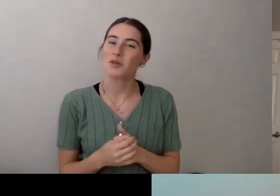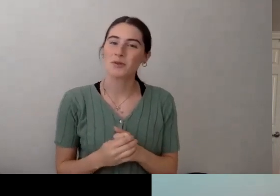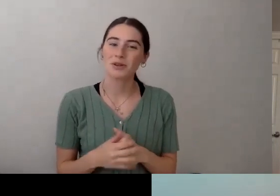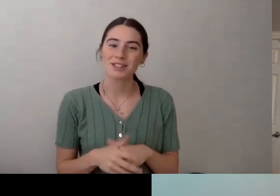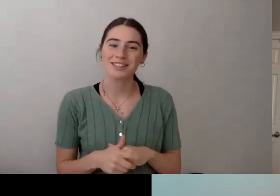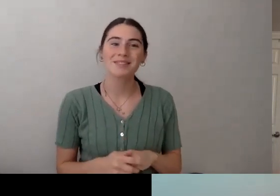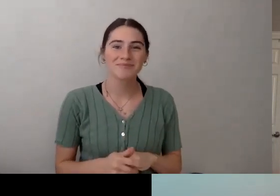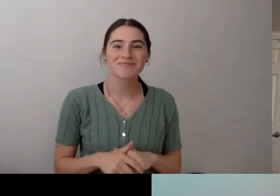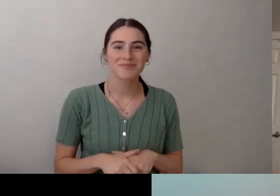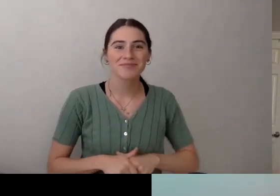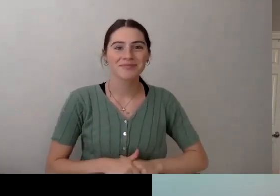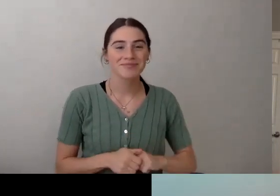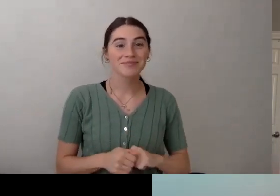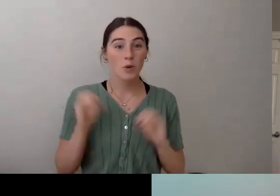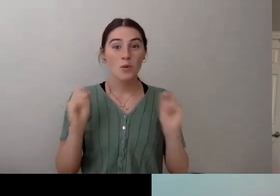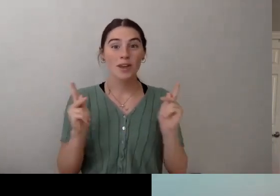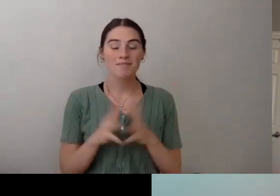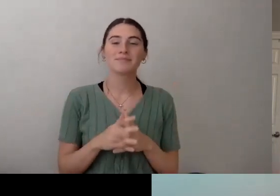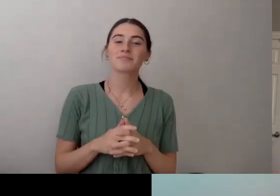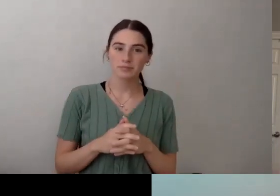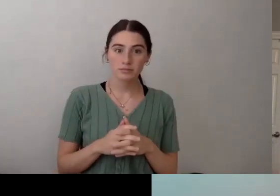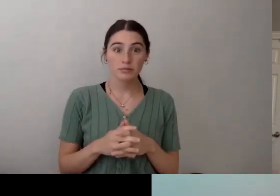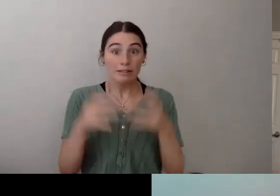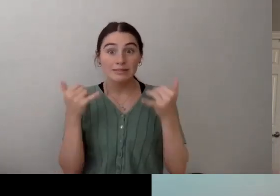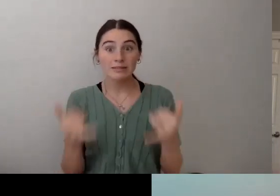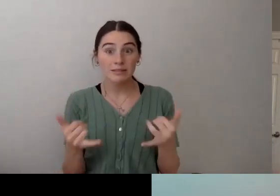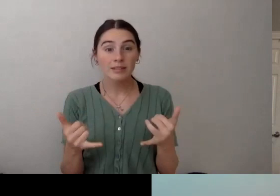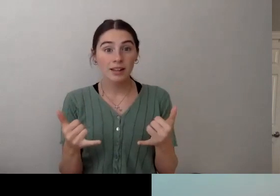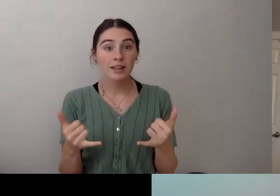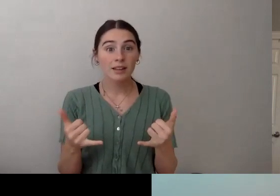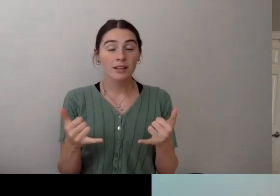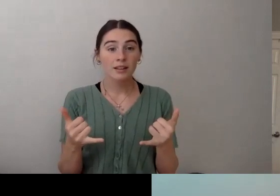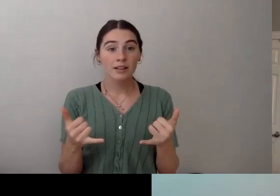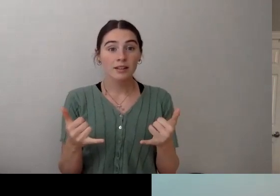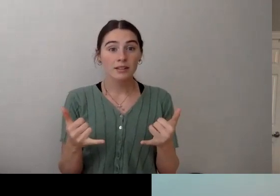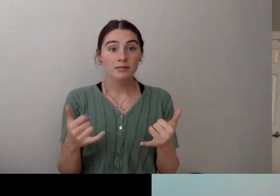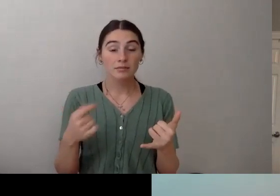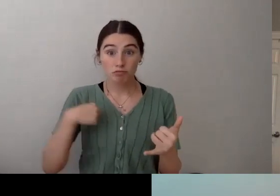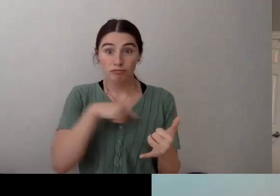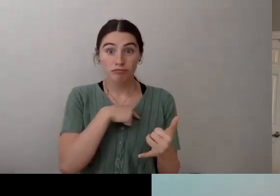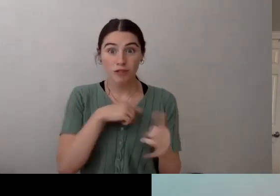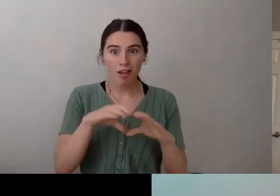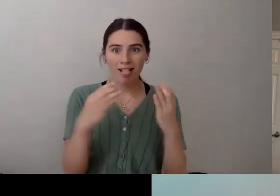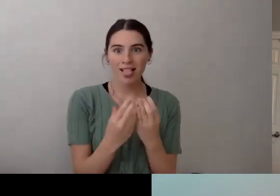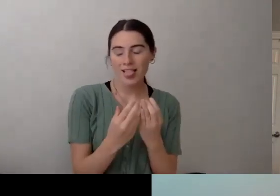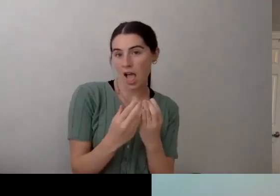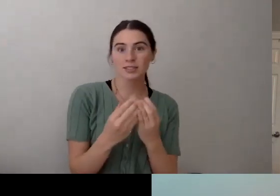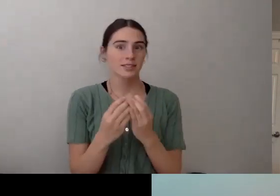No. All right. Okay, so today we are going to be doing